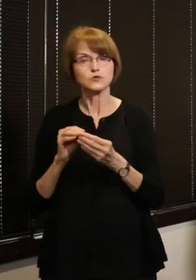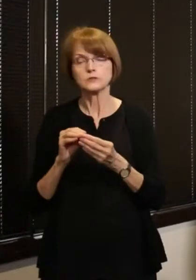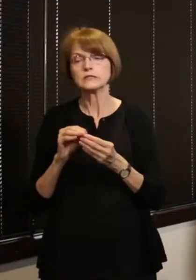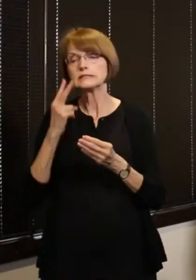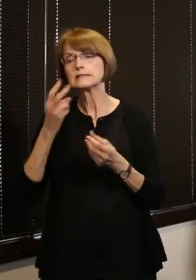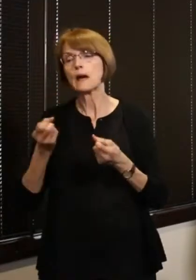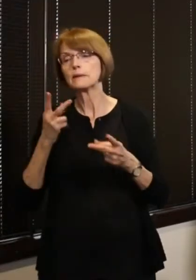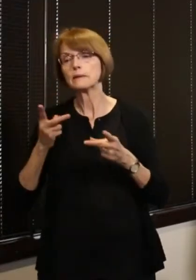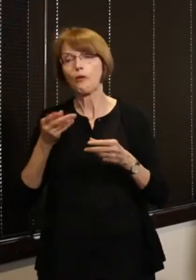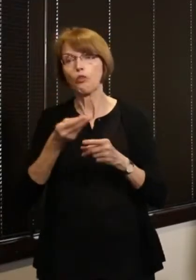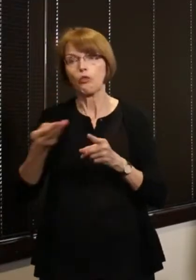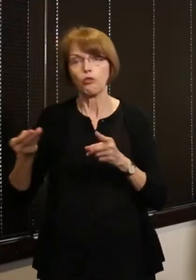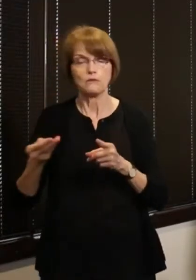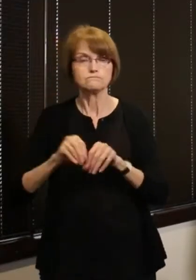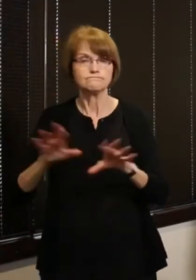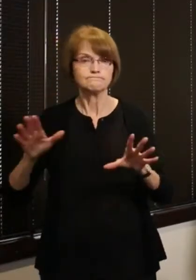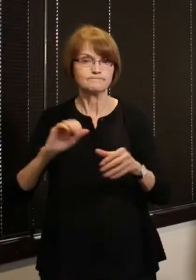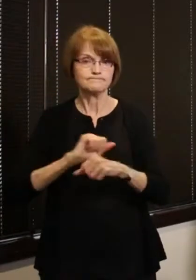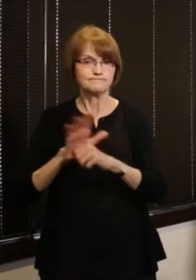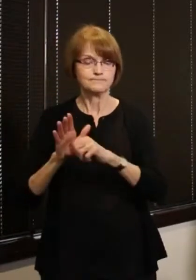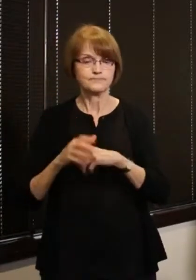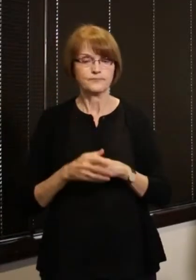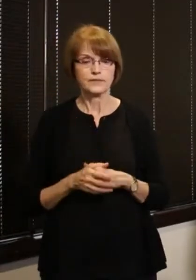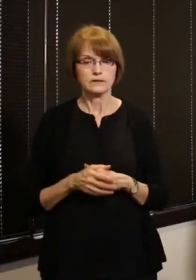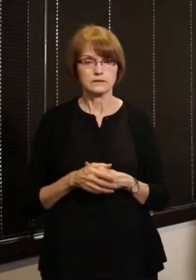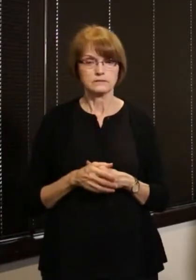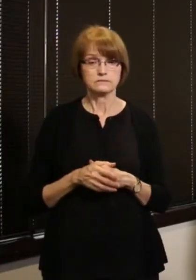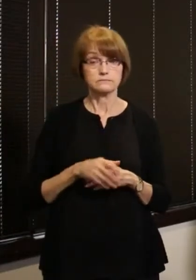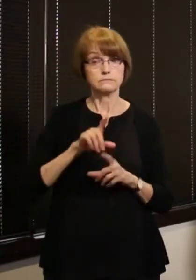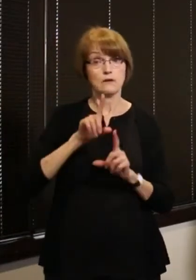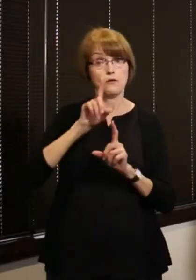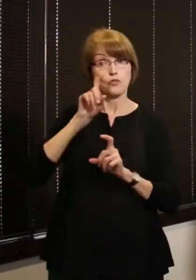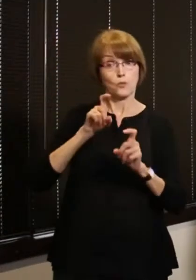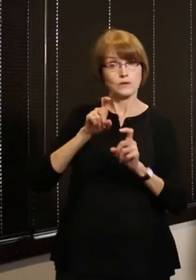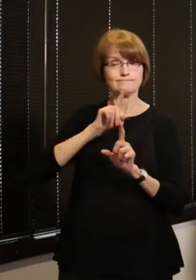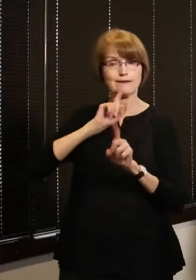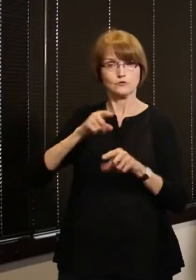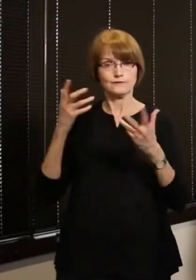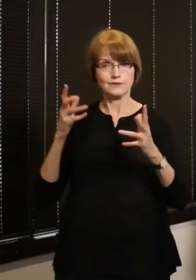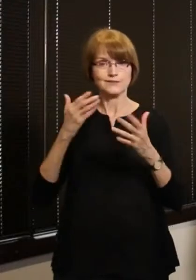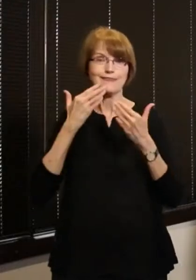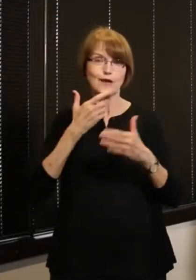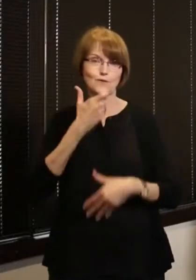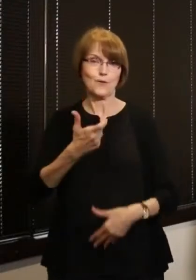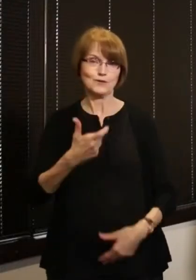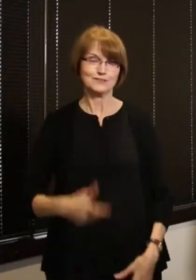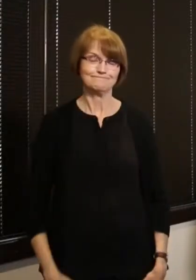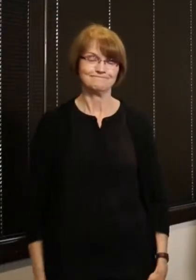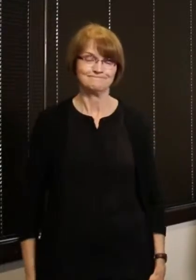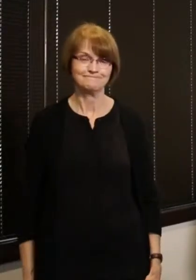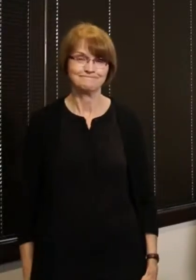as well. That concludes our list of questions from members of the media. Thank you for watching.